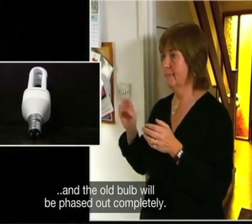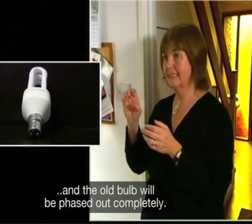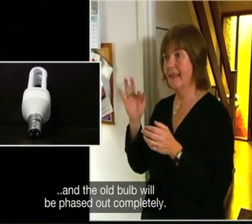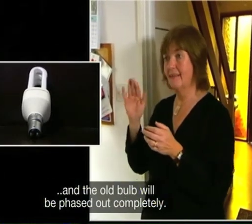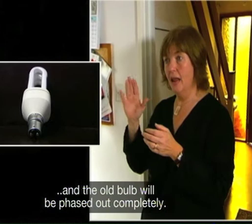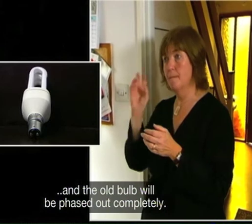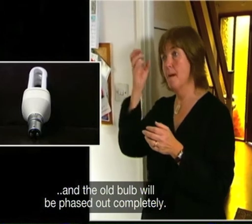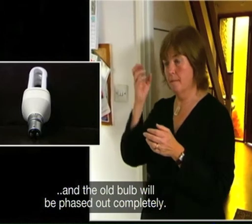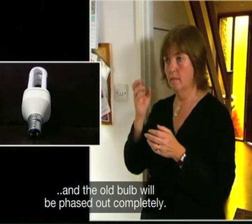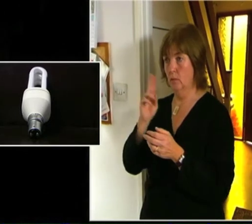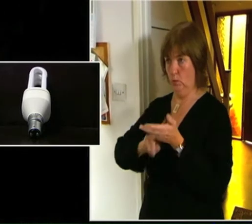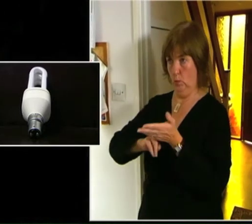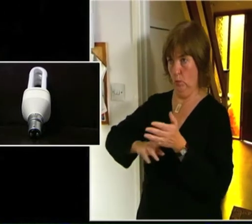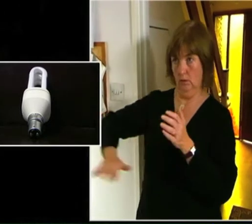out completely.